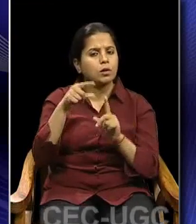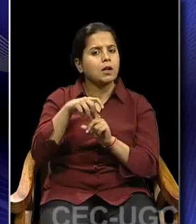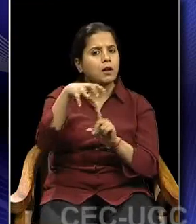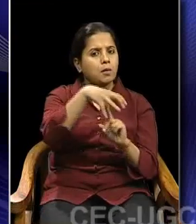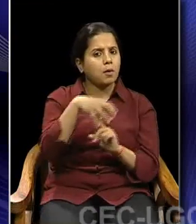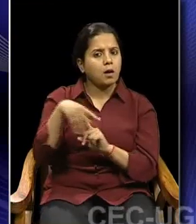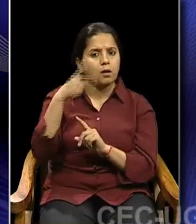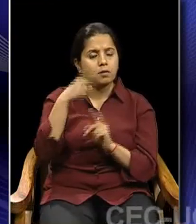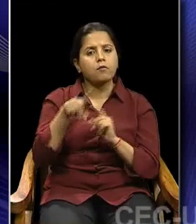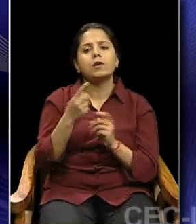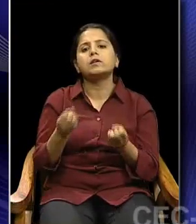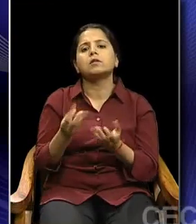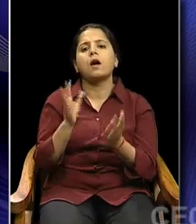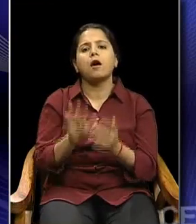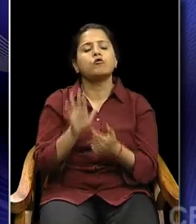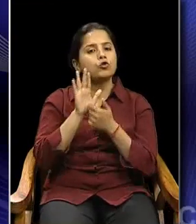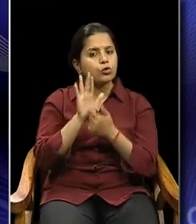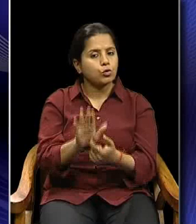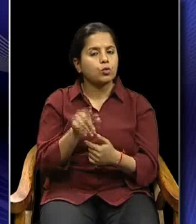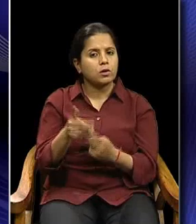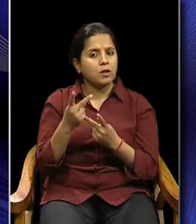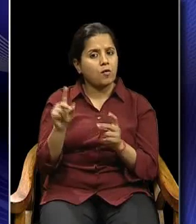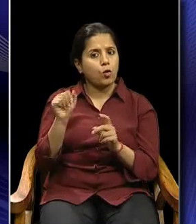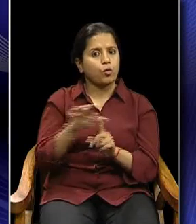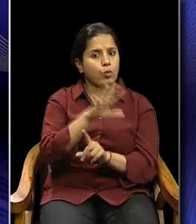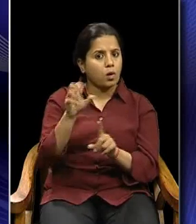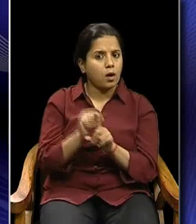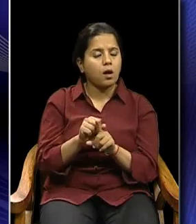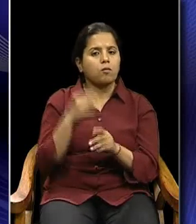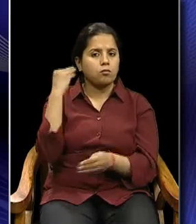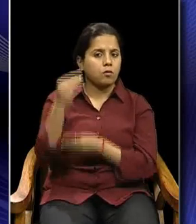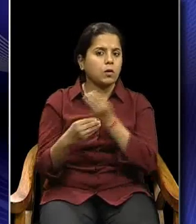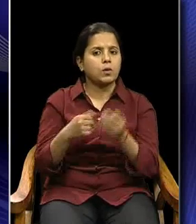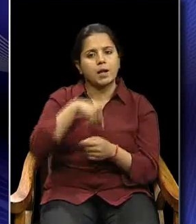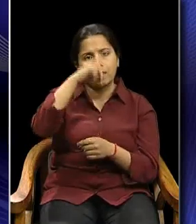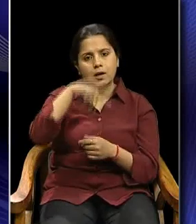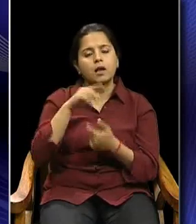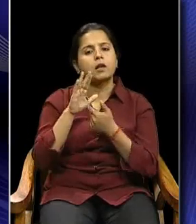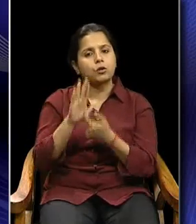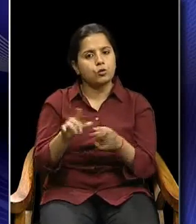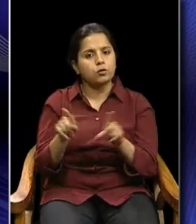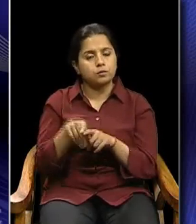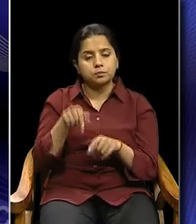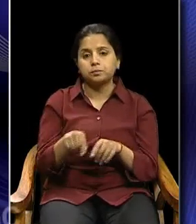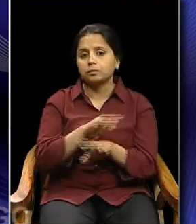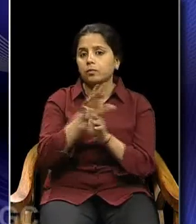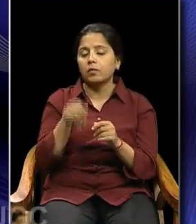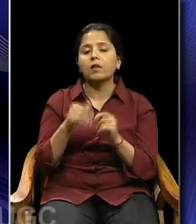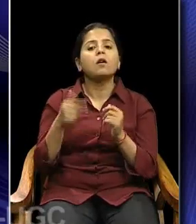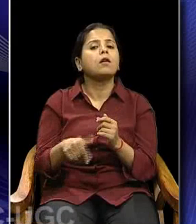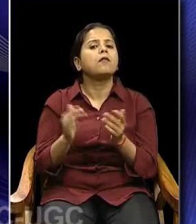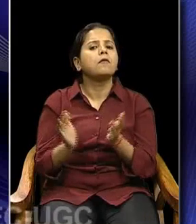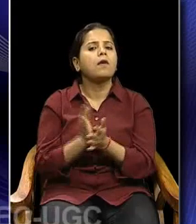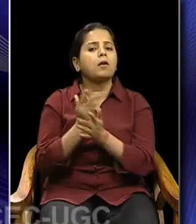also taken initiative to highlight the unique cultures and traditions of India. And these festivals they